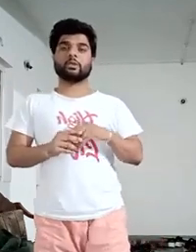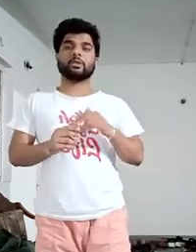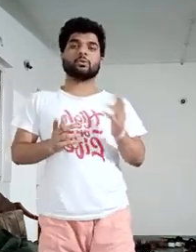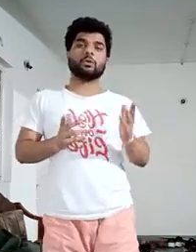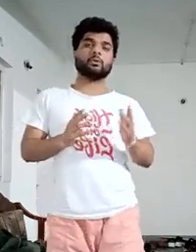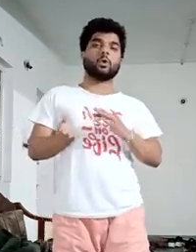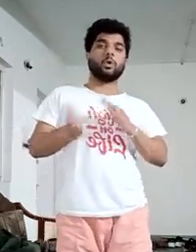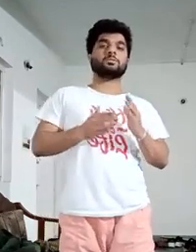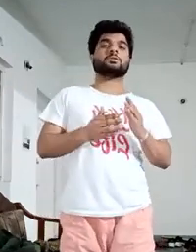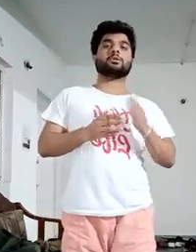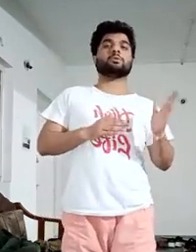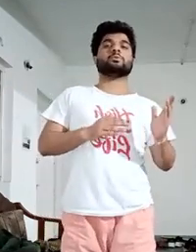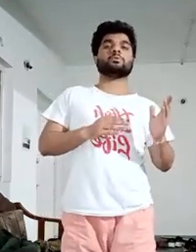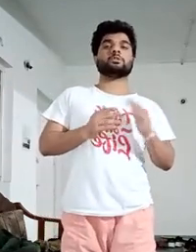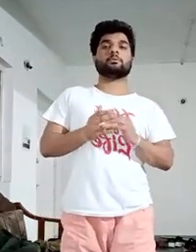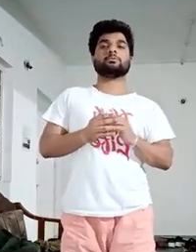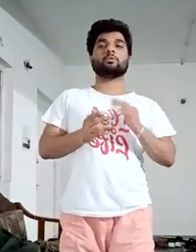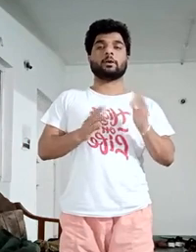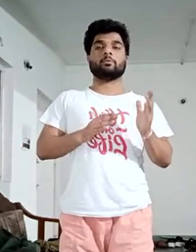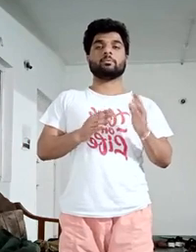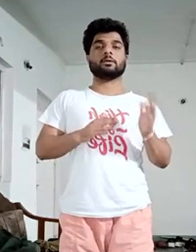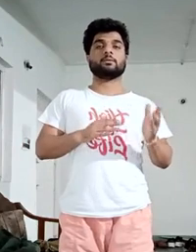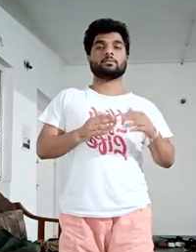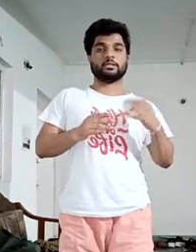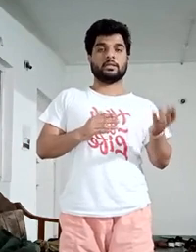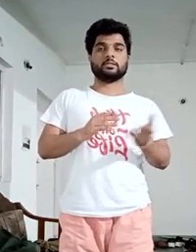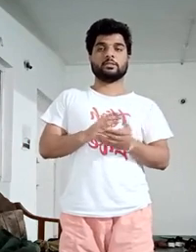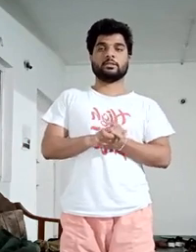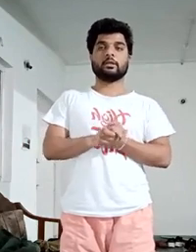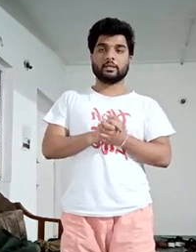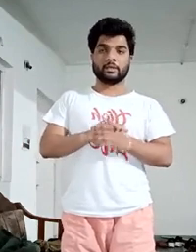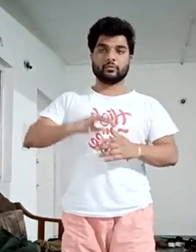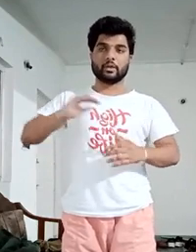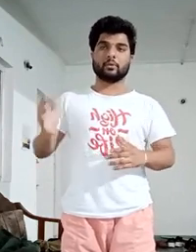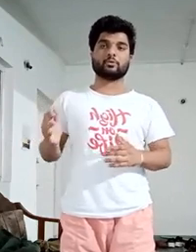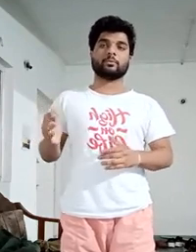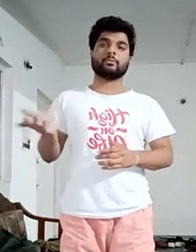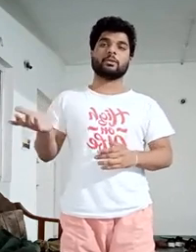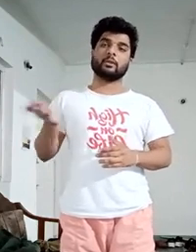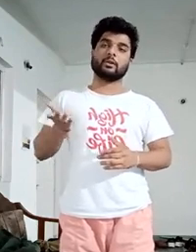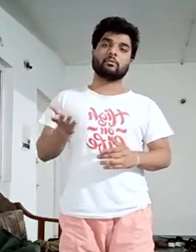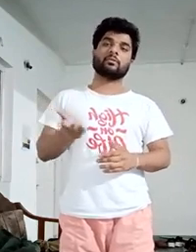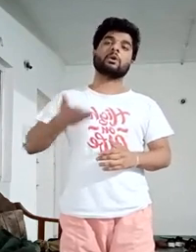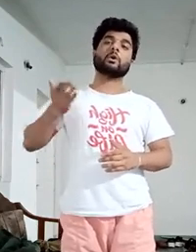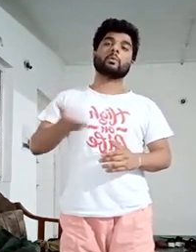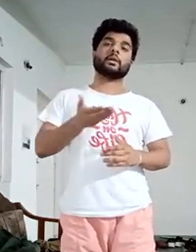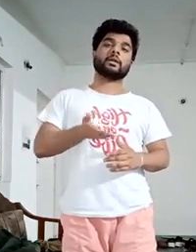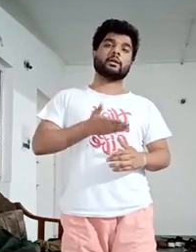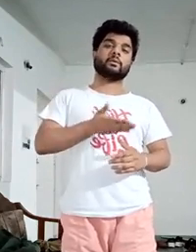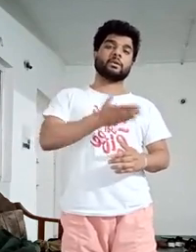need to convert the objects into strings to perform the serialization. If we have two primitive value, we can convert